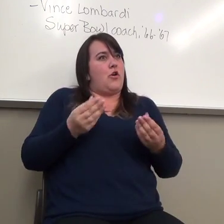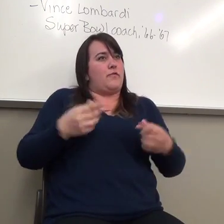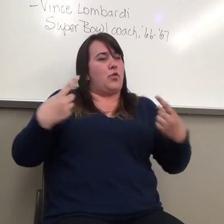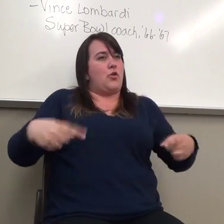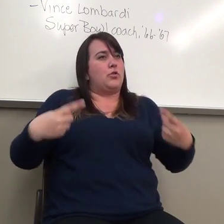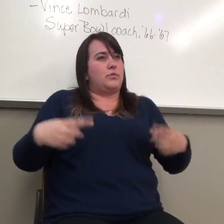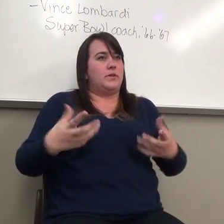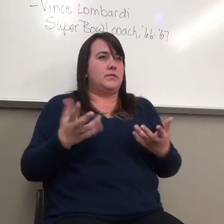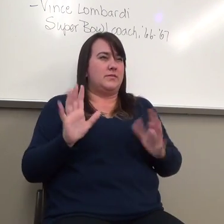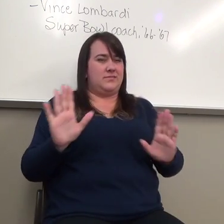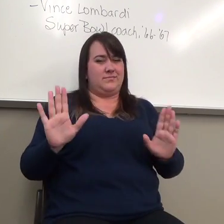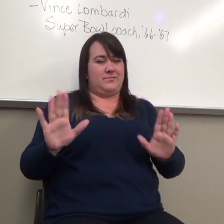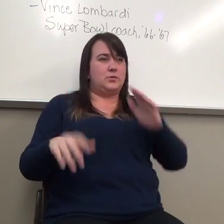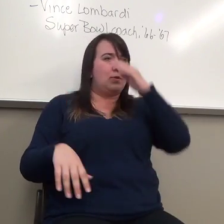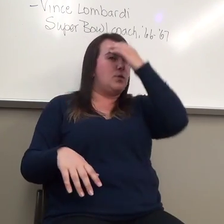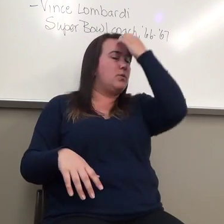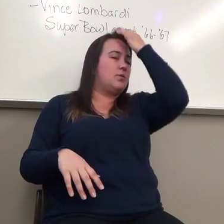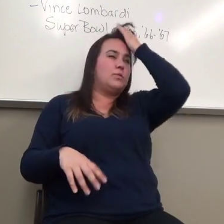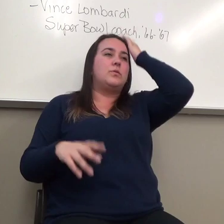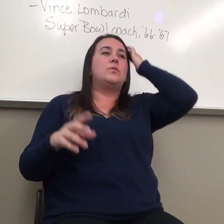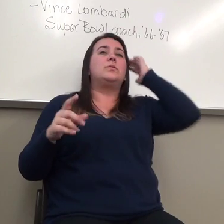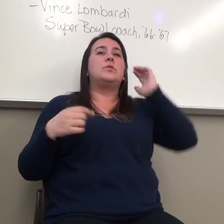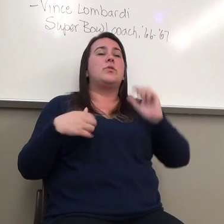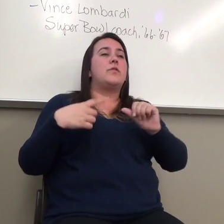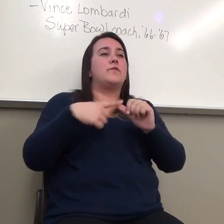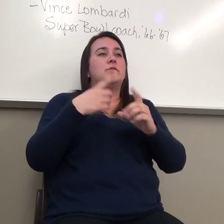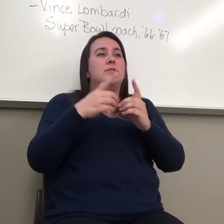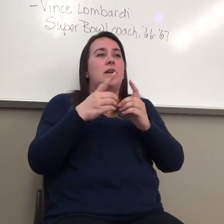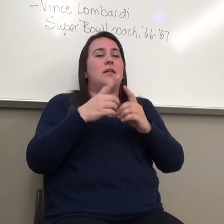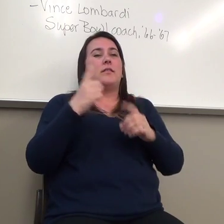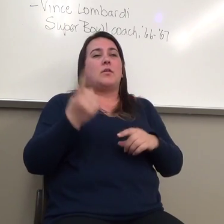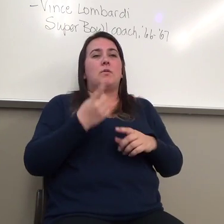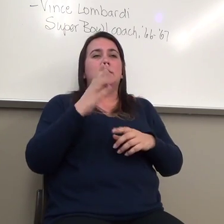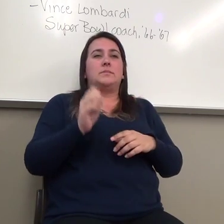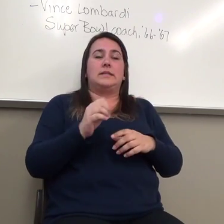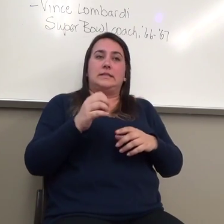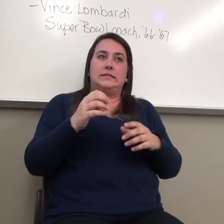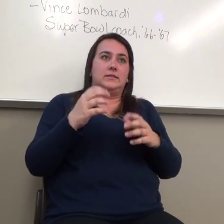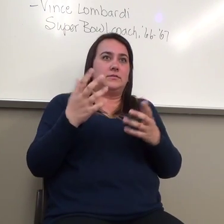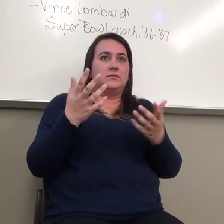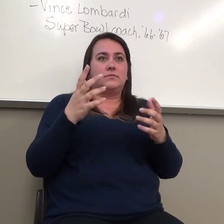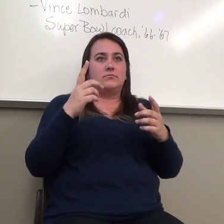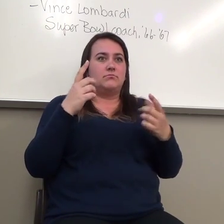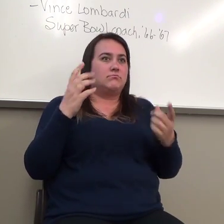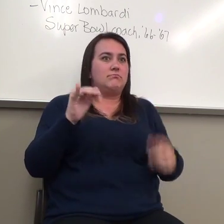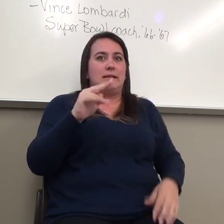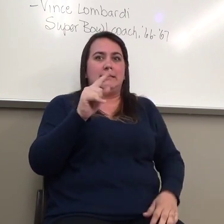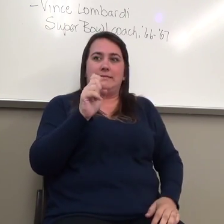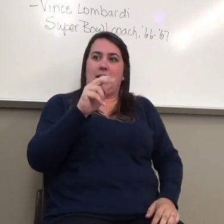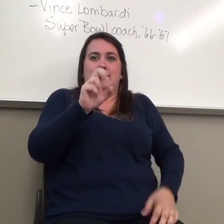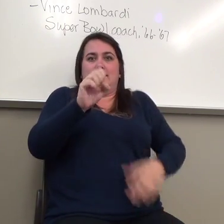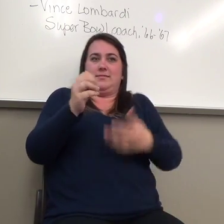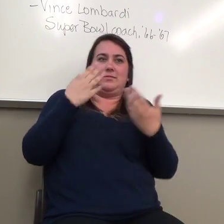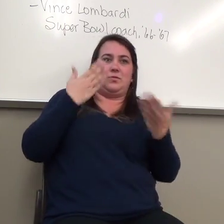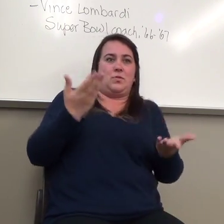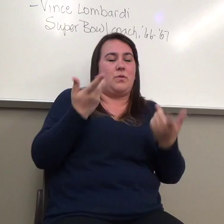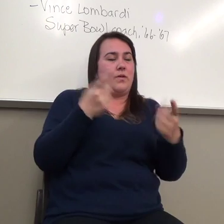So what I've told him to do here, you can say first dates can always be intense and you never know how they will turn out, but